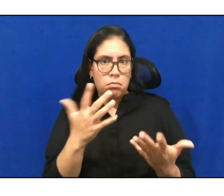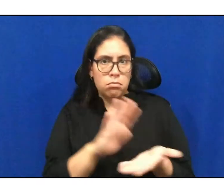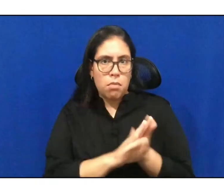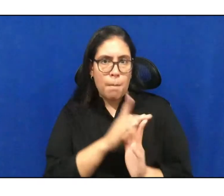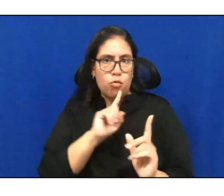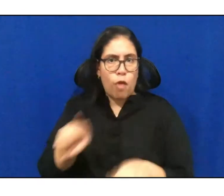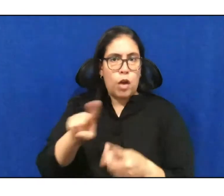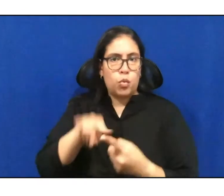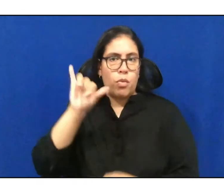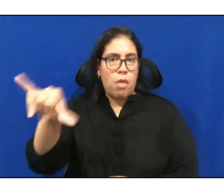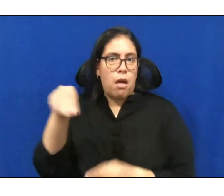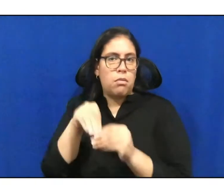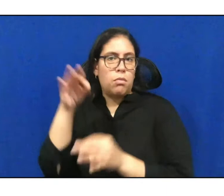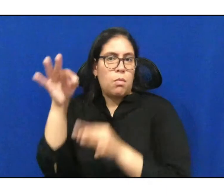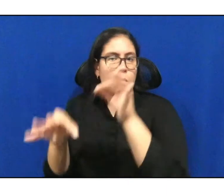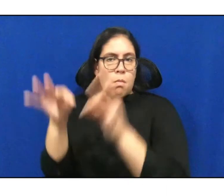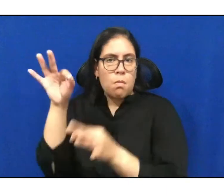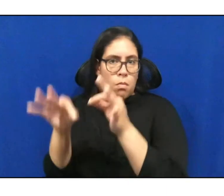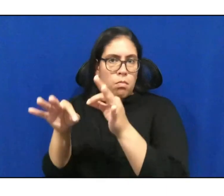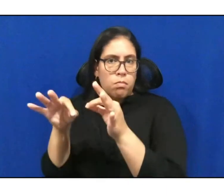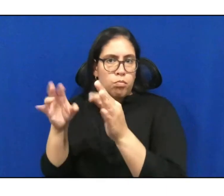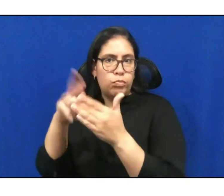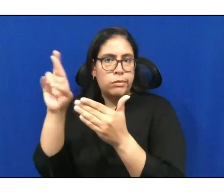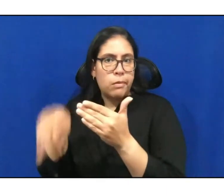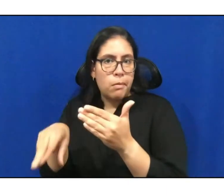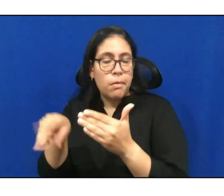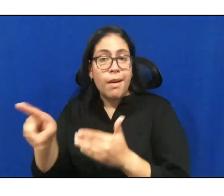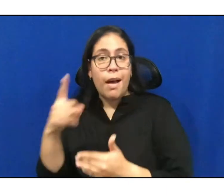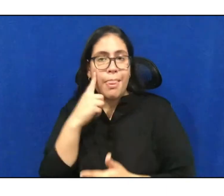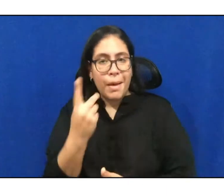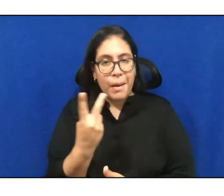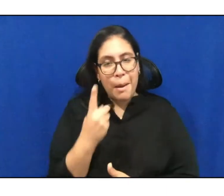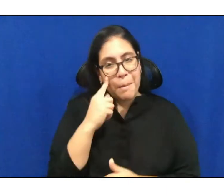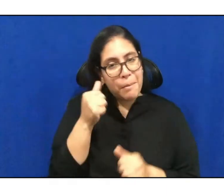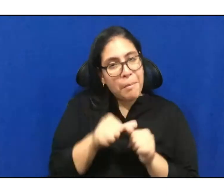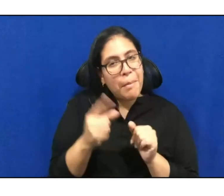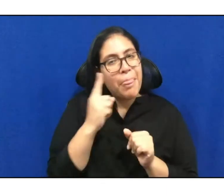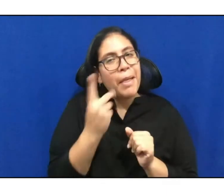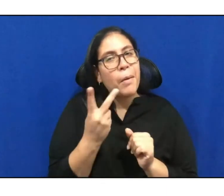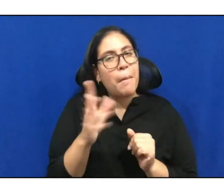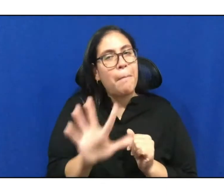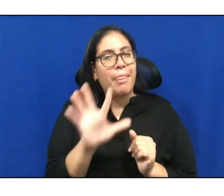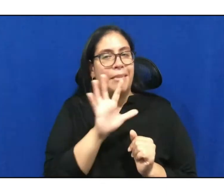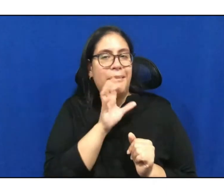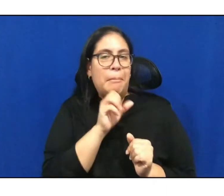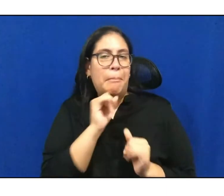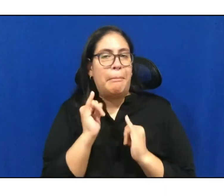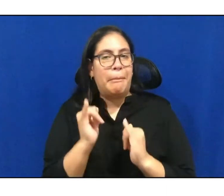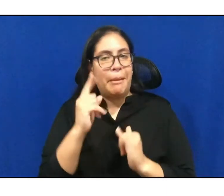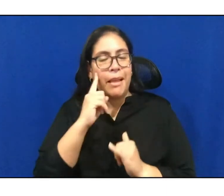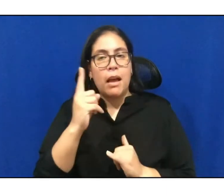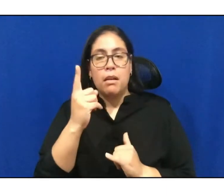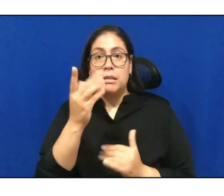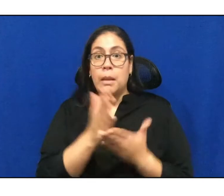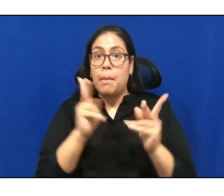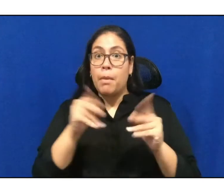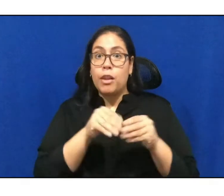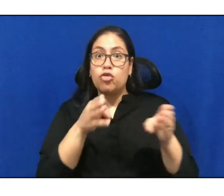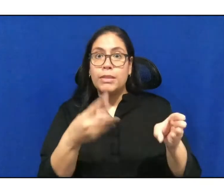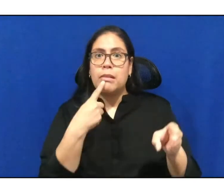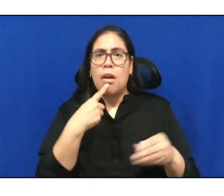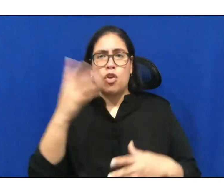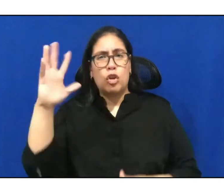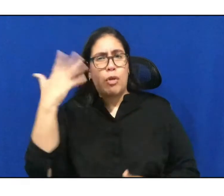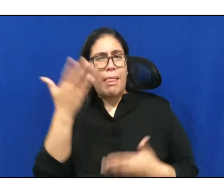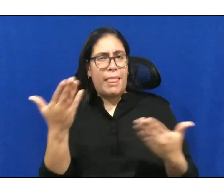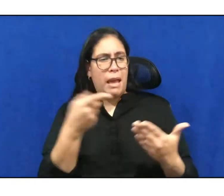vividly, because I think we are about the same age, hearing about it from someone on the street said, "Oh, this crazy thing's happening," telling me the story.